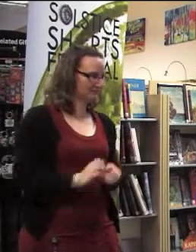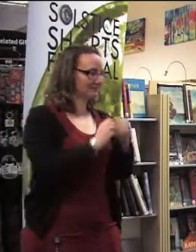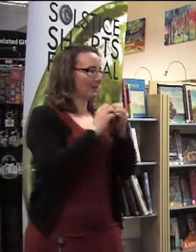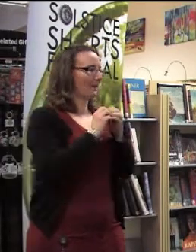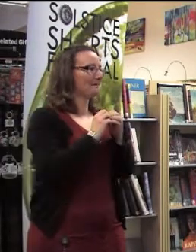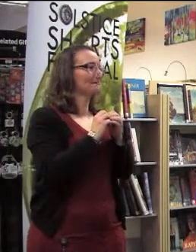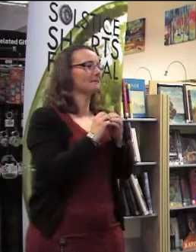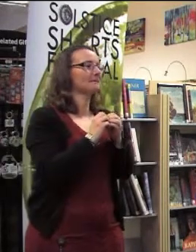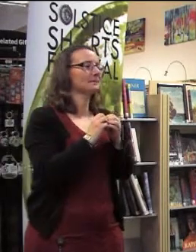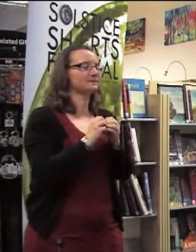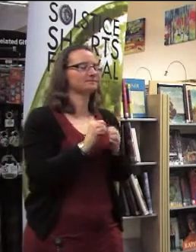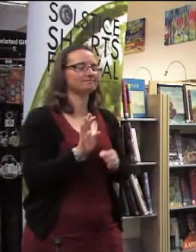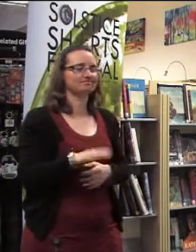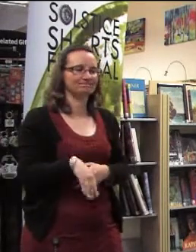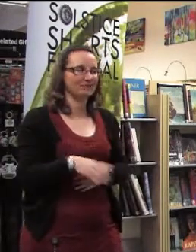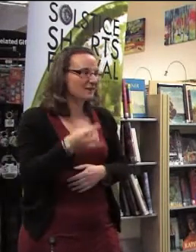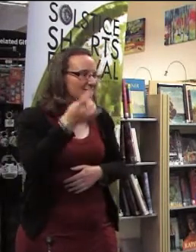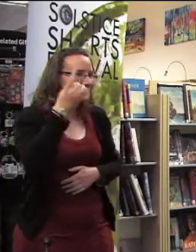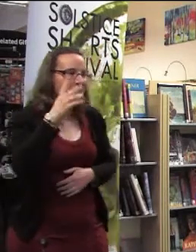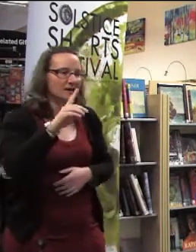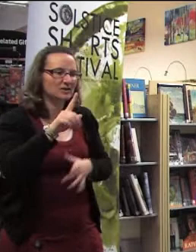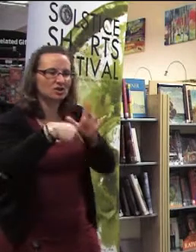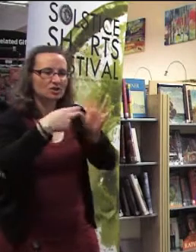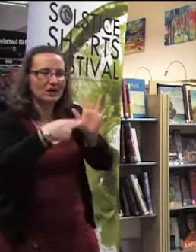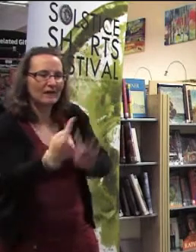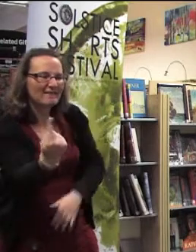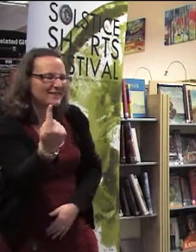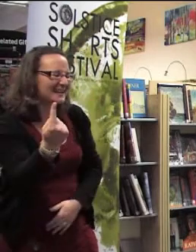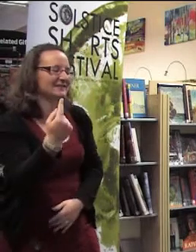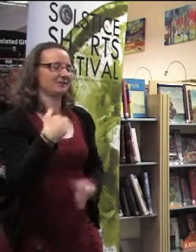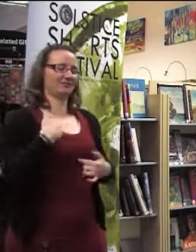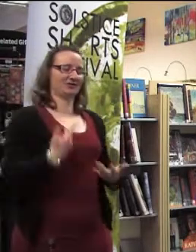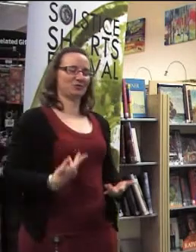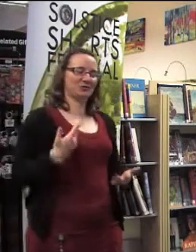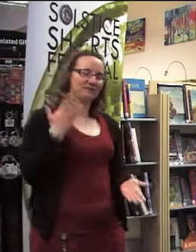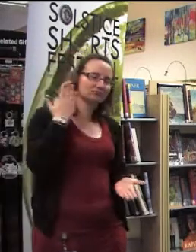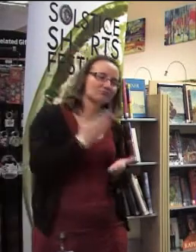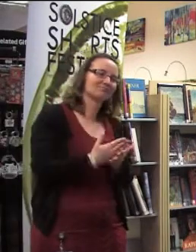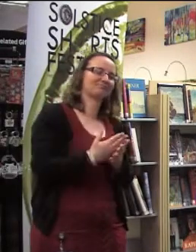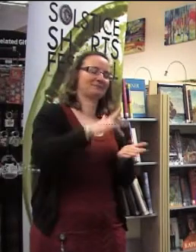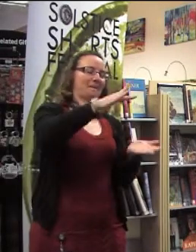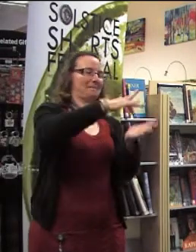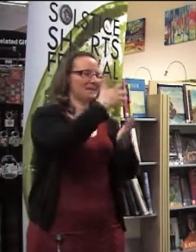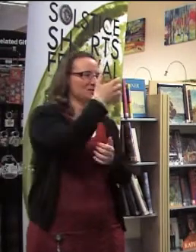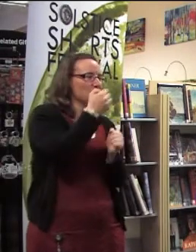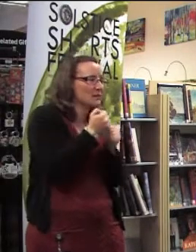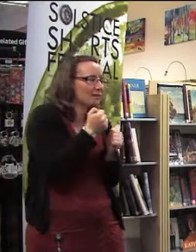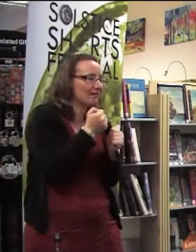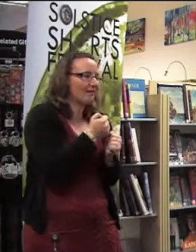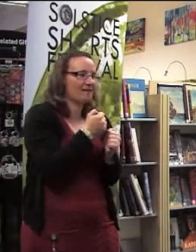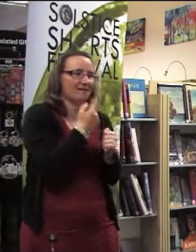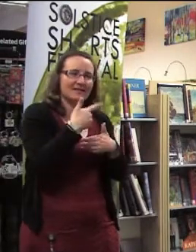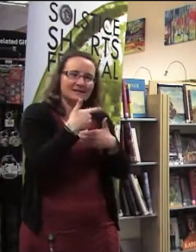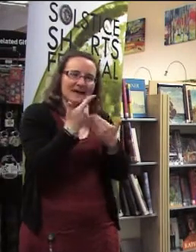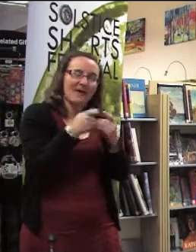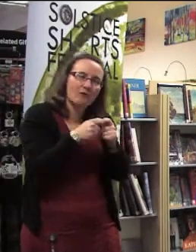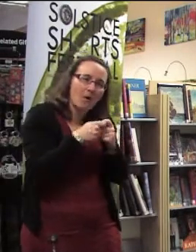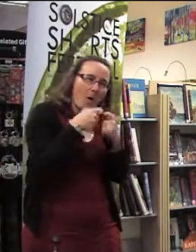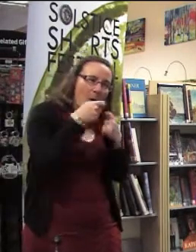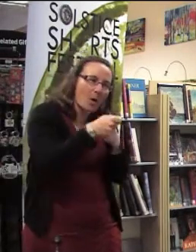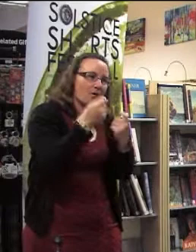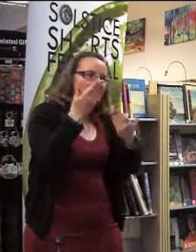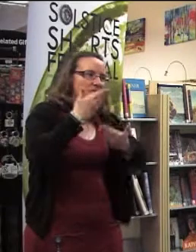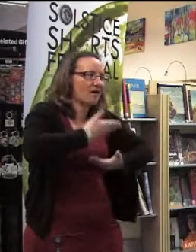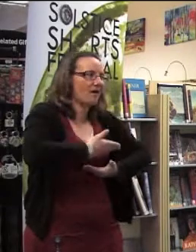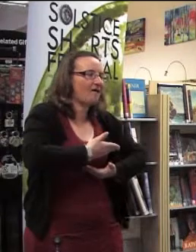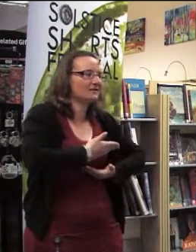Forget the 1st of January. Today is the true midwinter, the day of longest darkness, the very moment